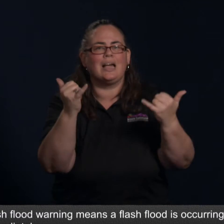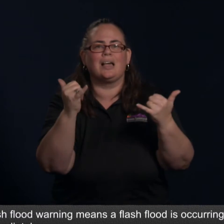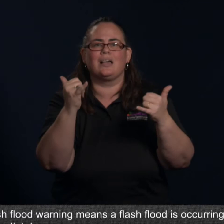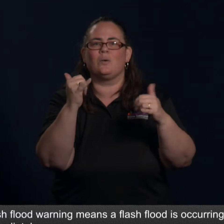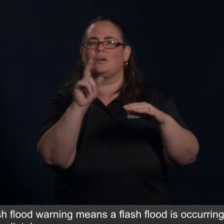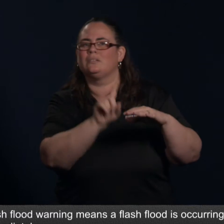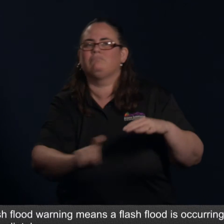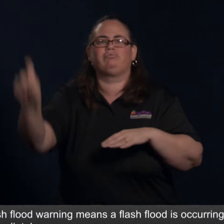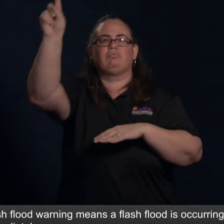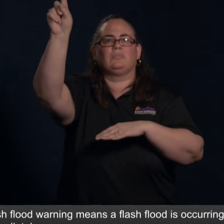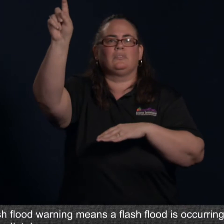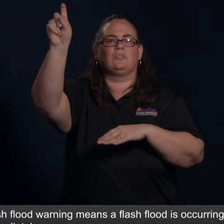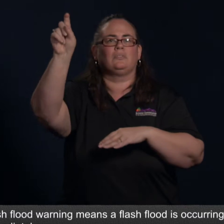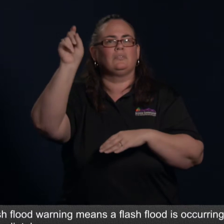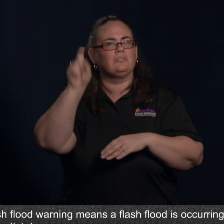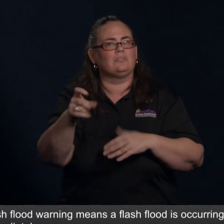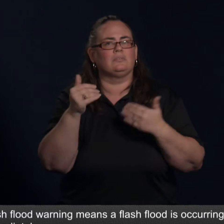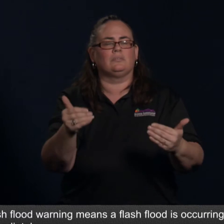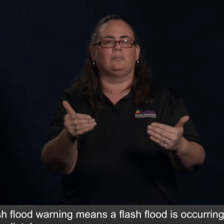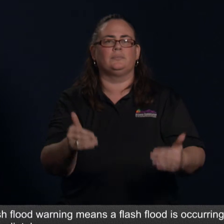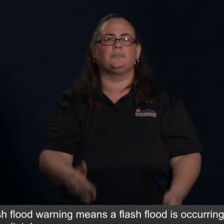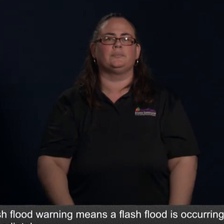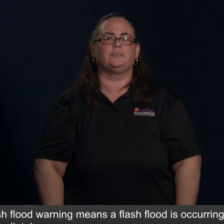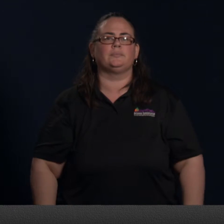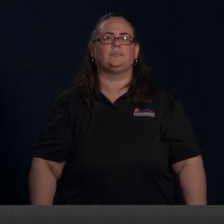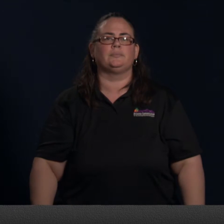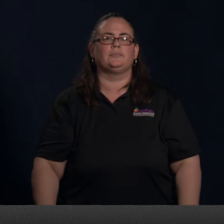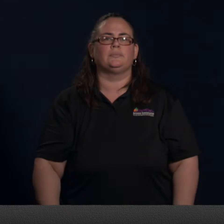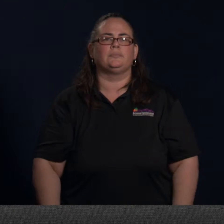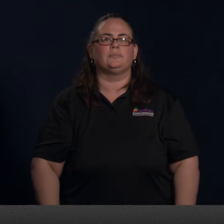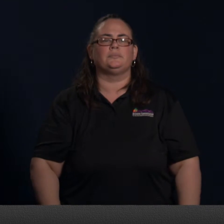Seek higher ground on foot immediately.